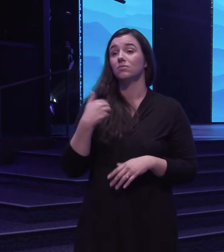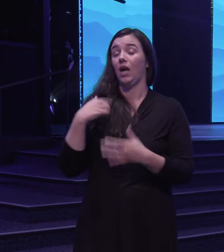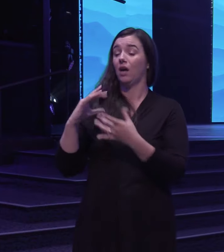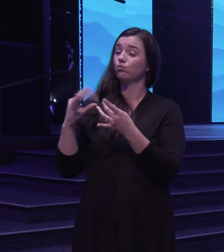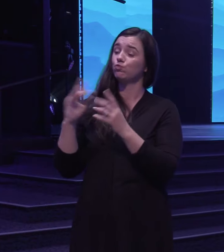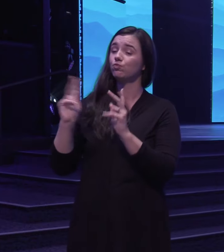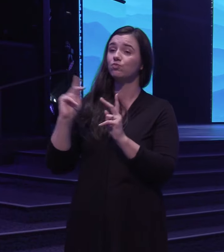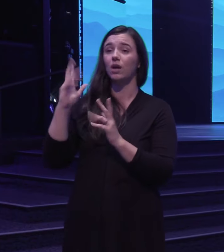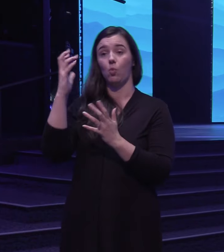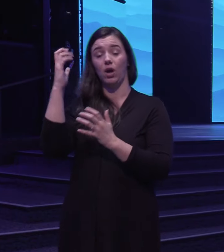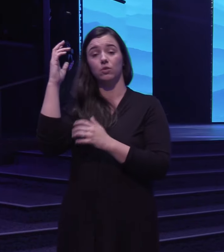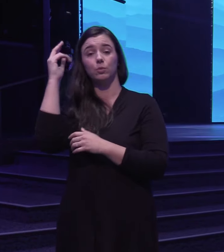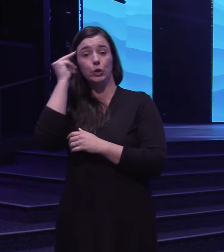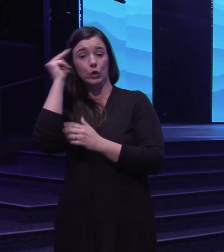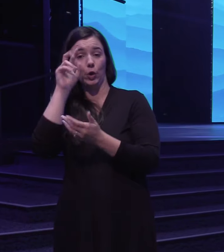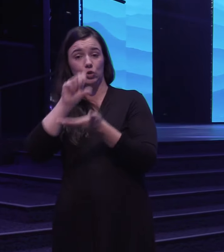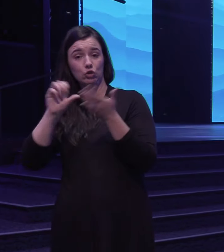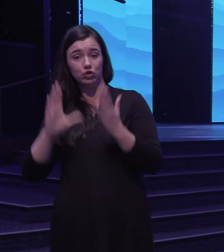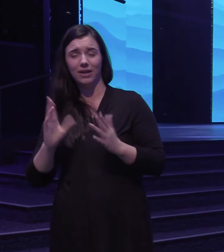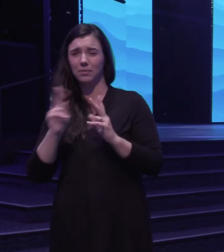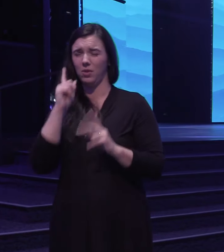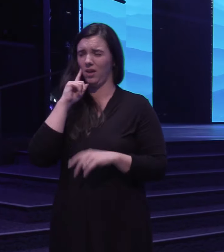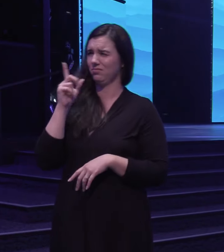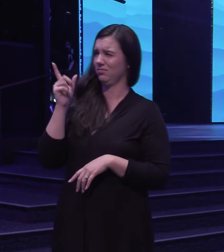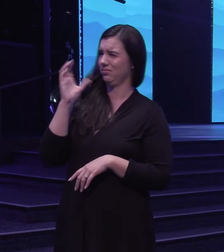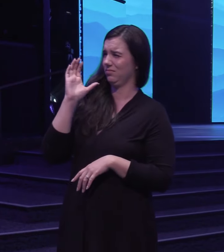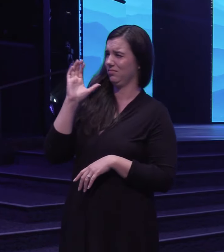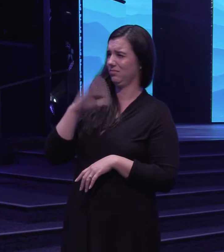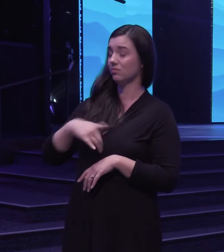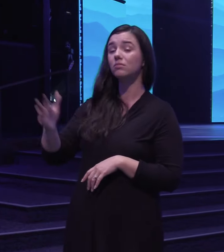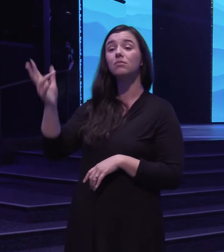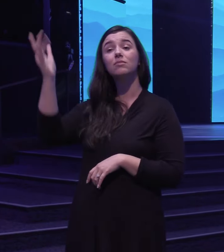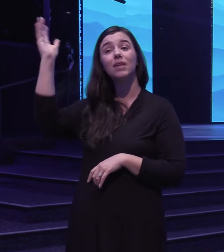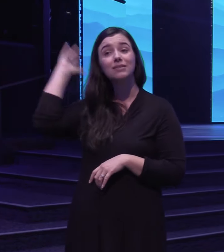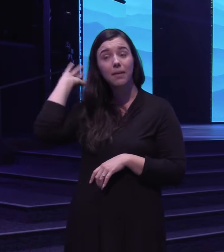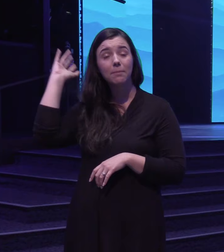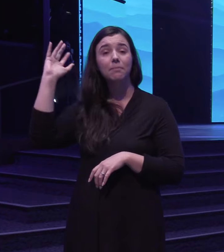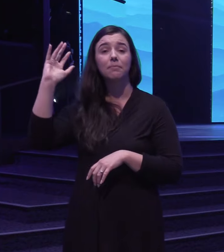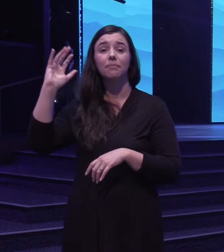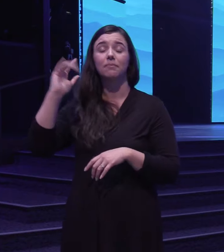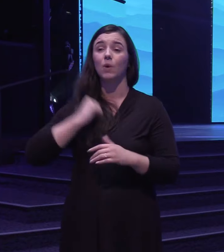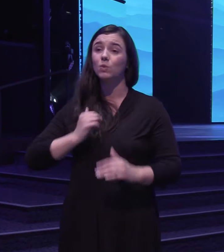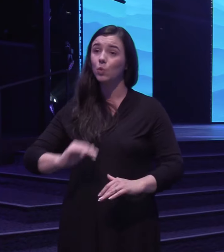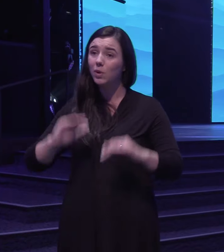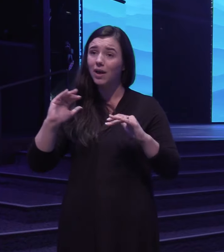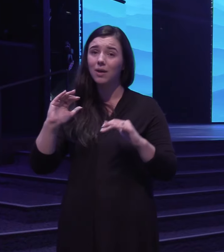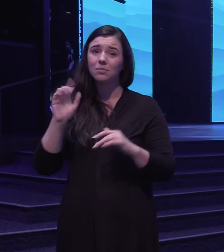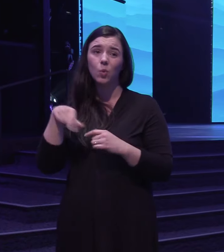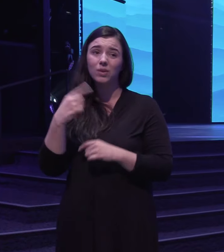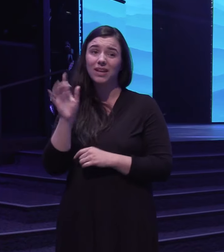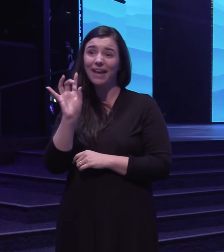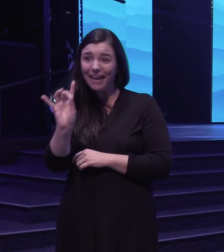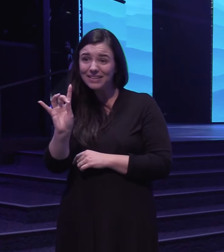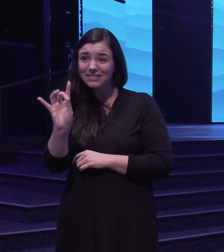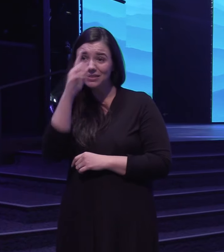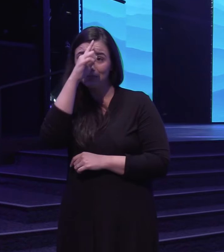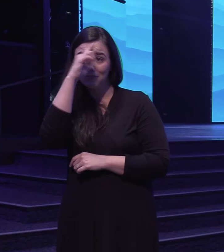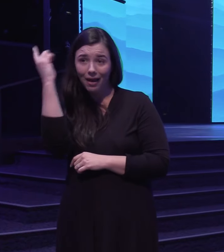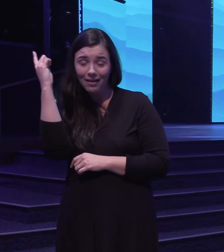neurosurgeon, a lot of people thought that was a strange thing. At that time, there had only been 8